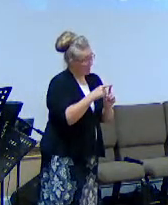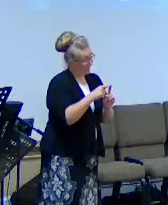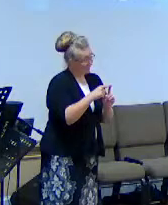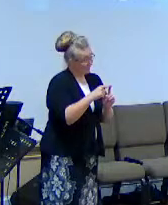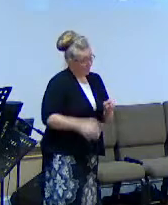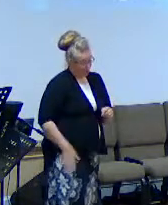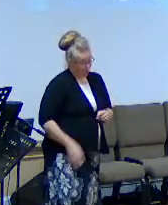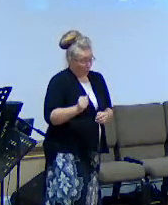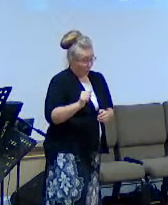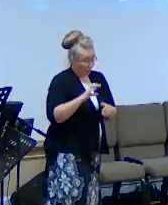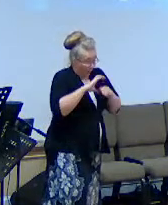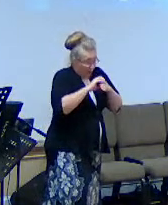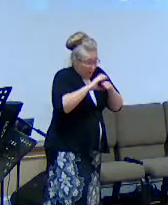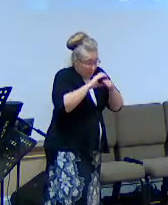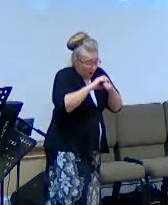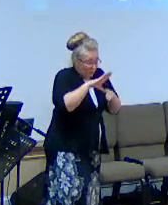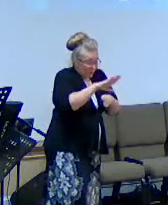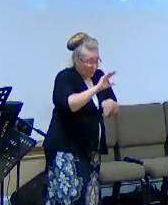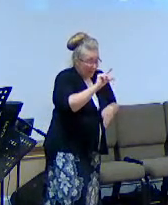leg.